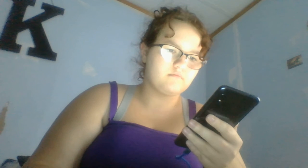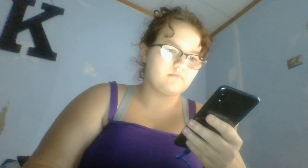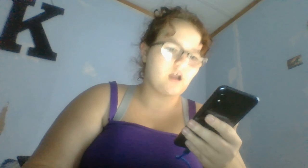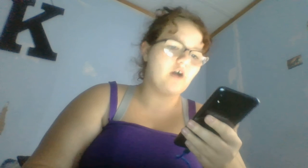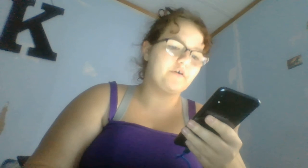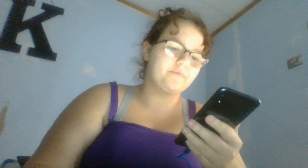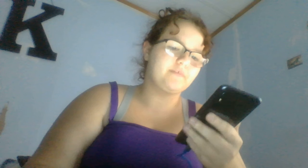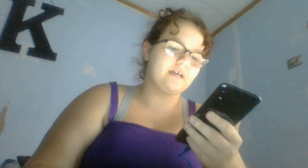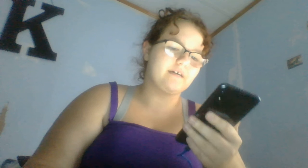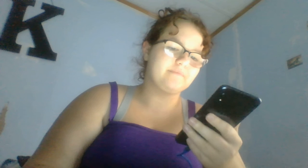oh yeah